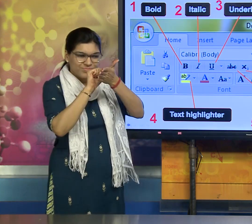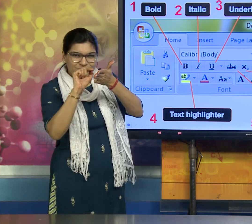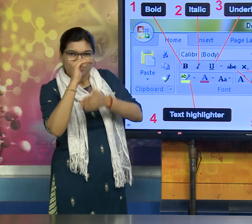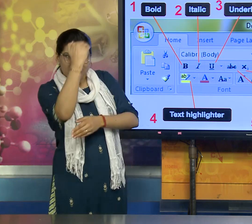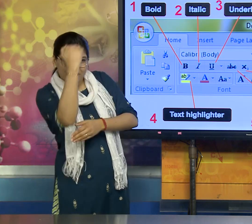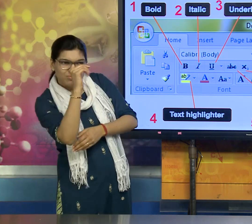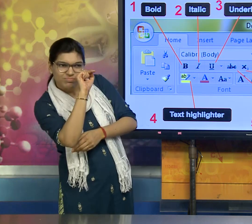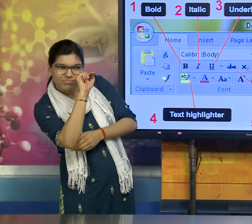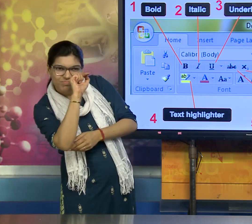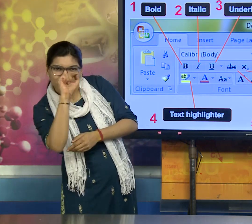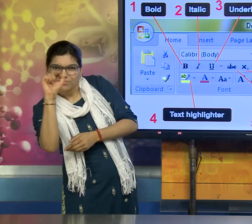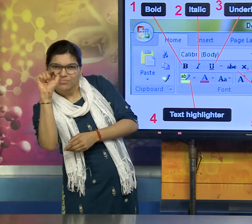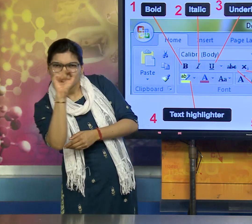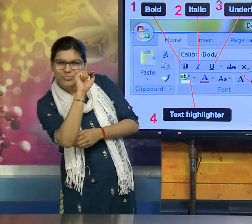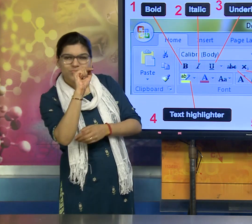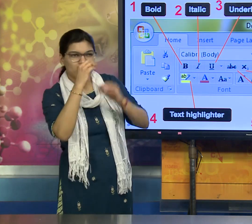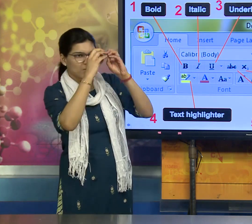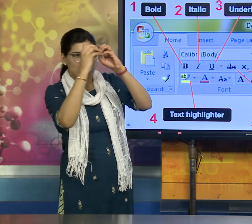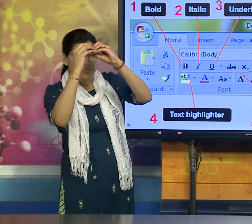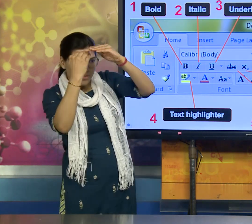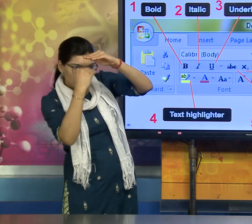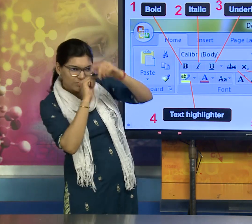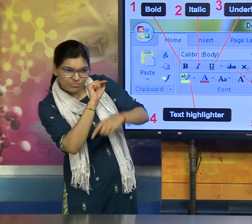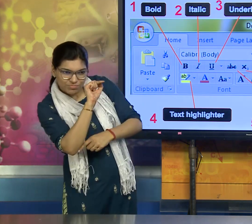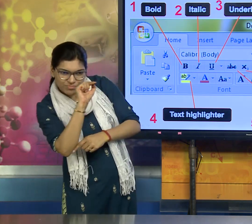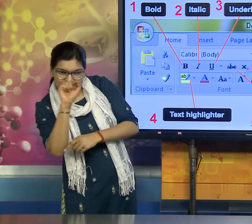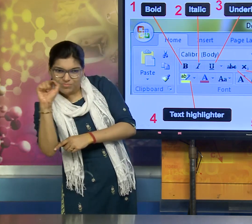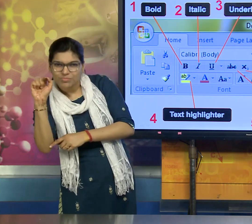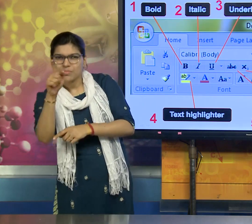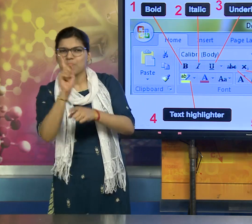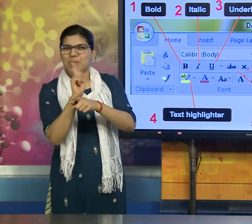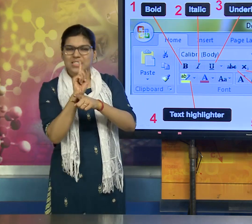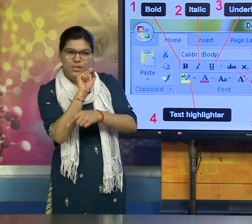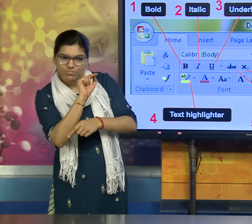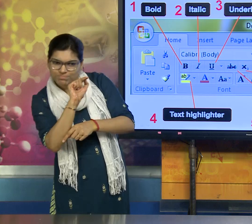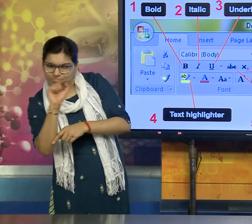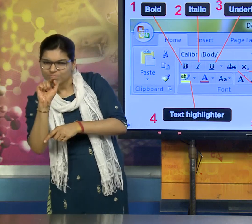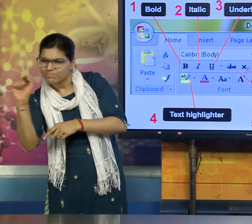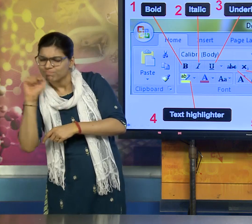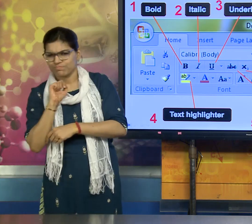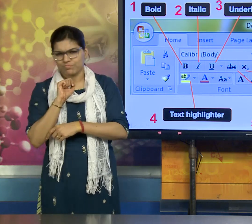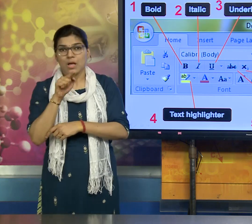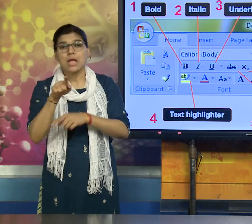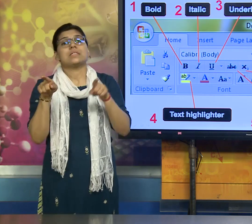Third is underline. You wrote something and you feel something in between is